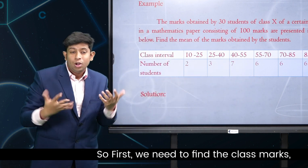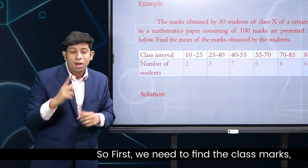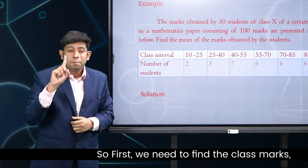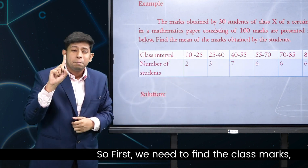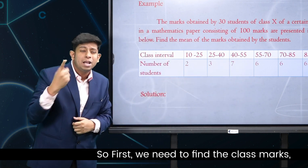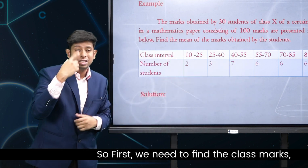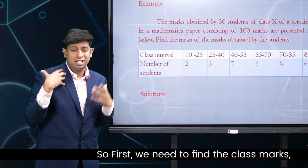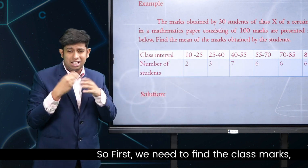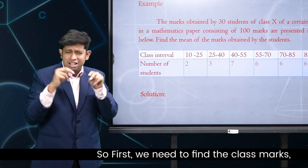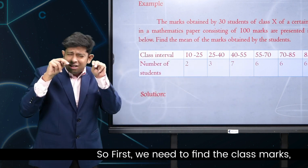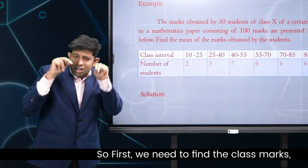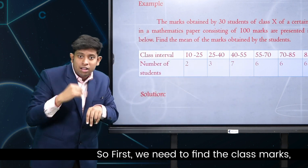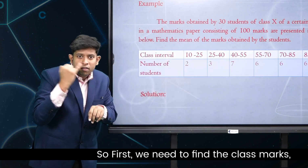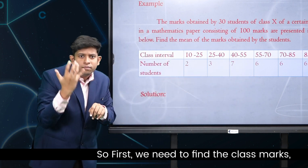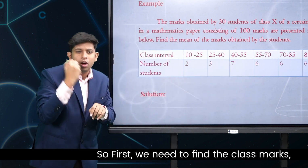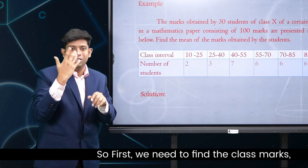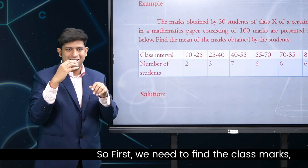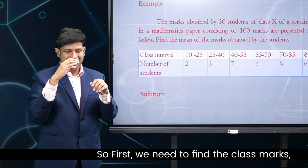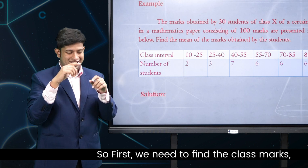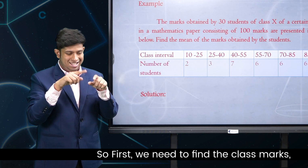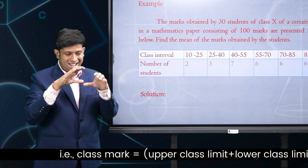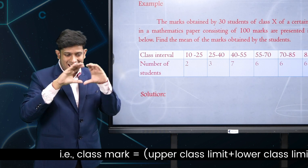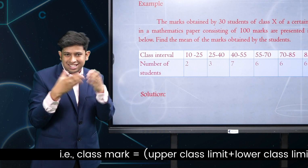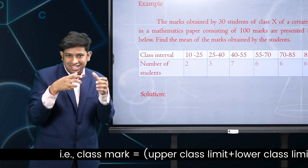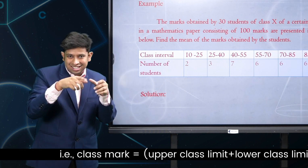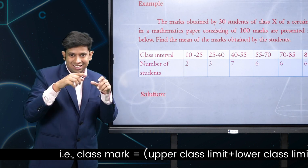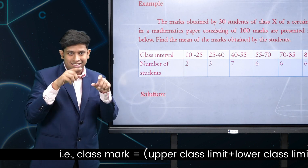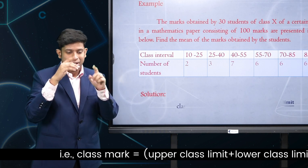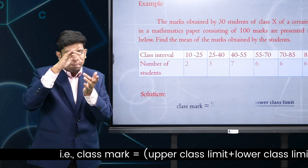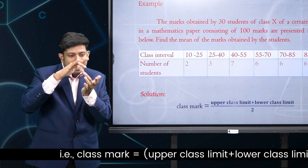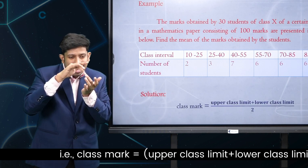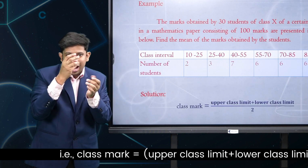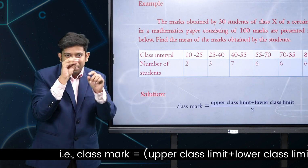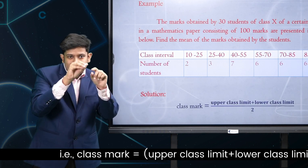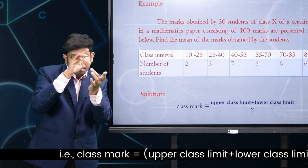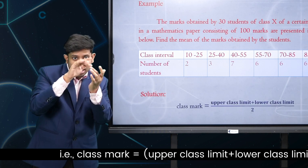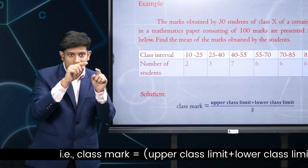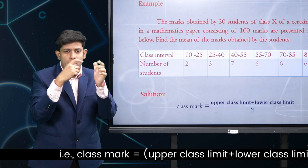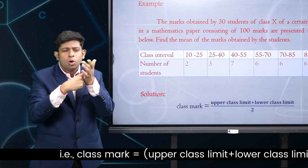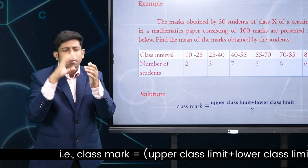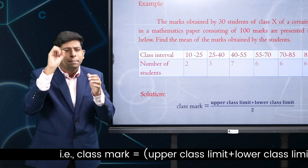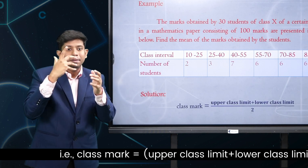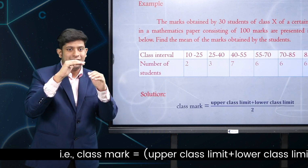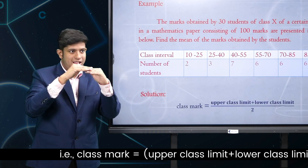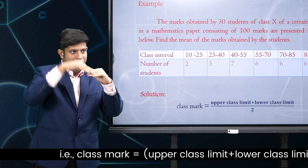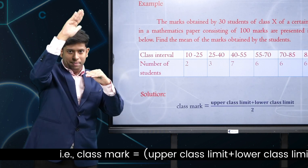So first we need to find the class marks, that is class mark is equal to upper class limit plus